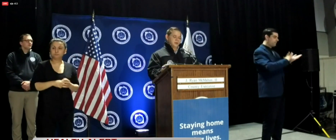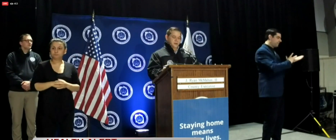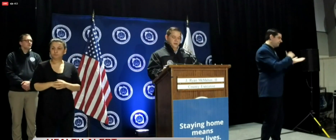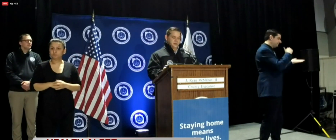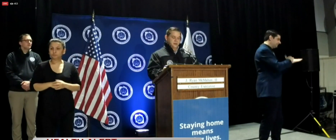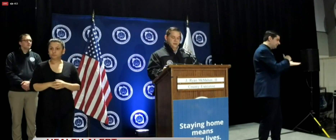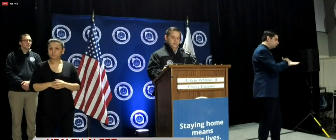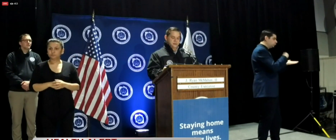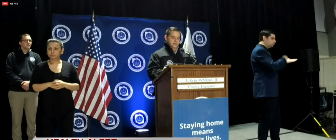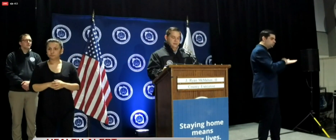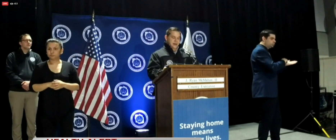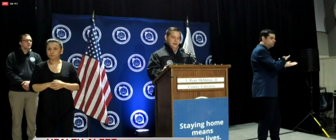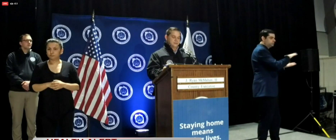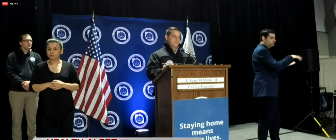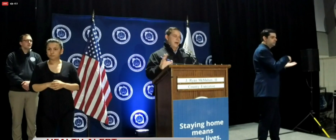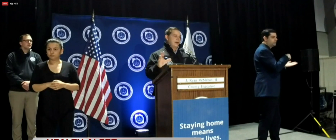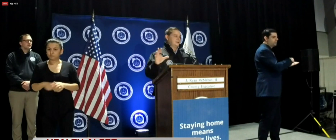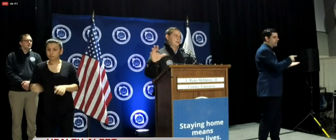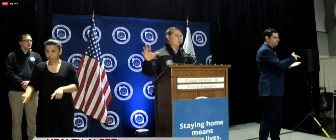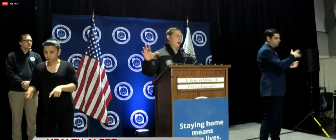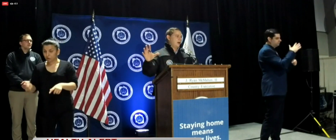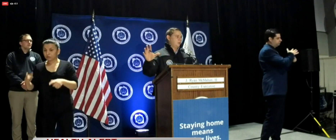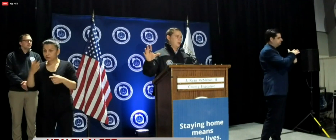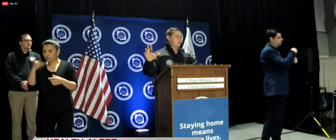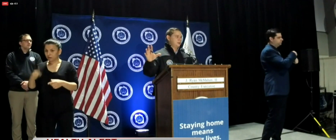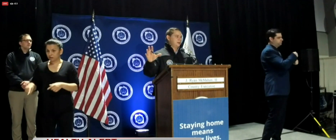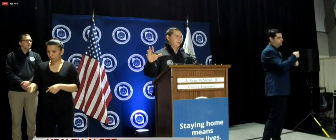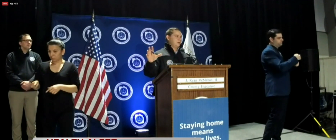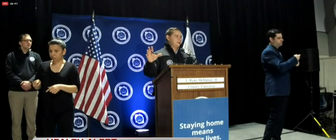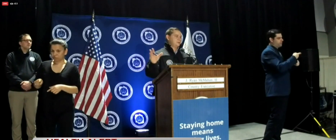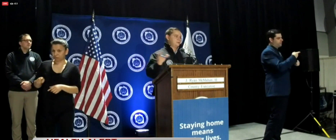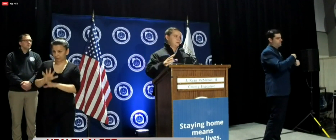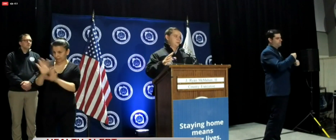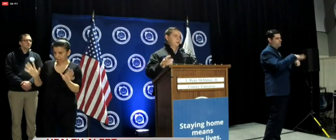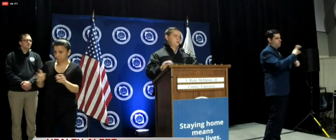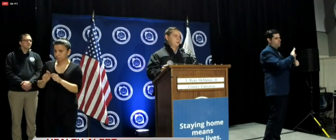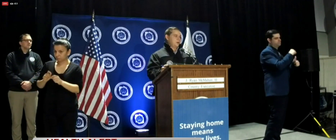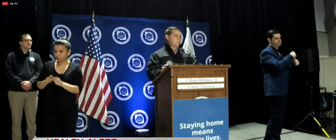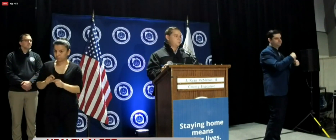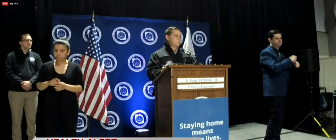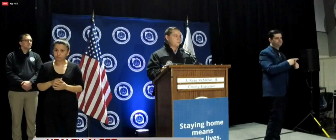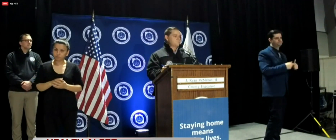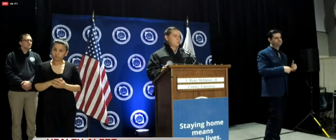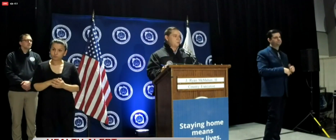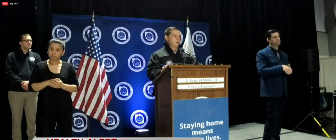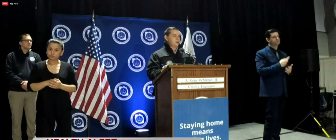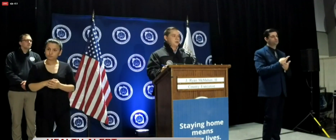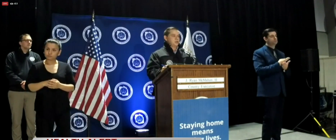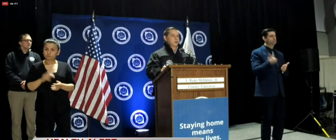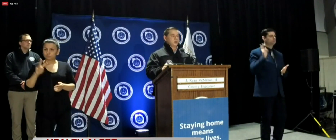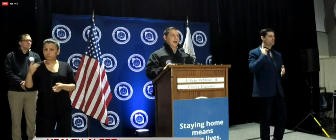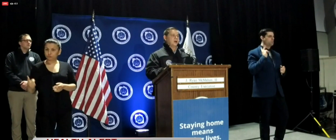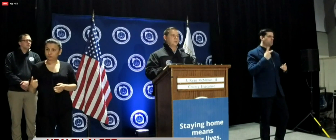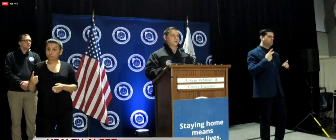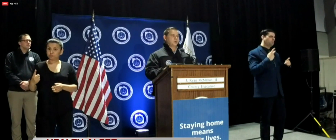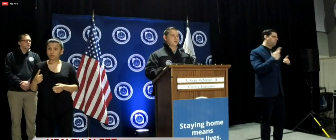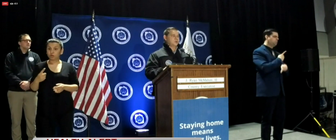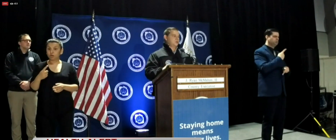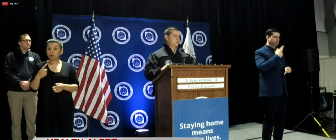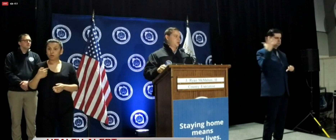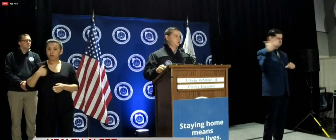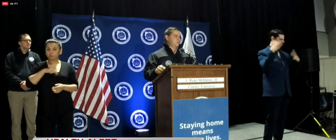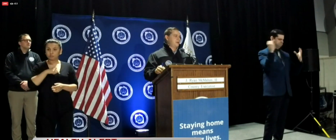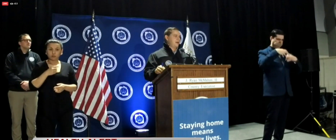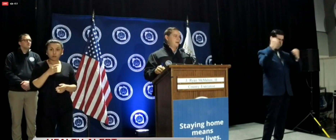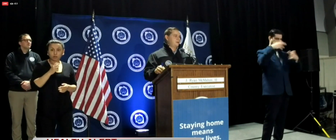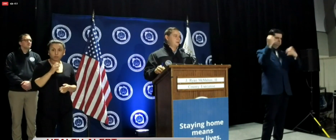So it's not as bad. It's not the Wild West like it was 2 weeks ago, but your reliable sources,